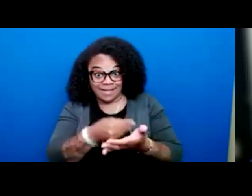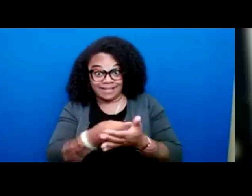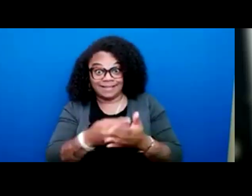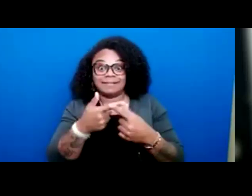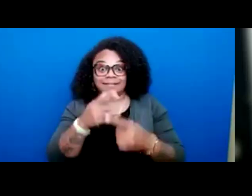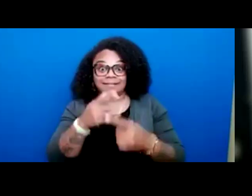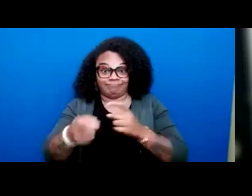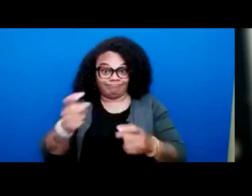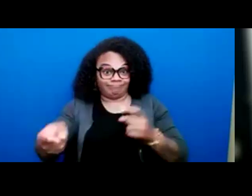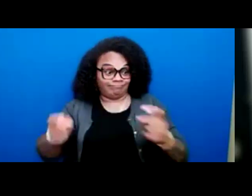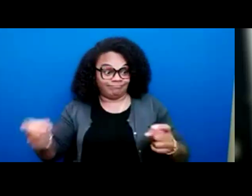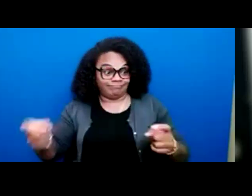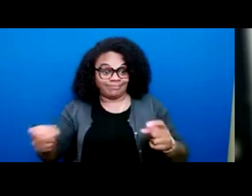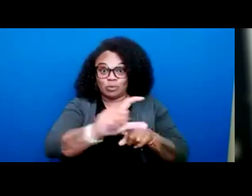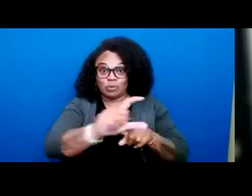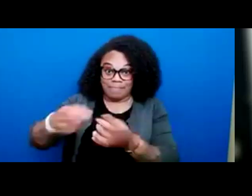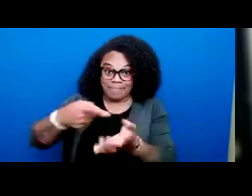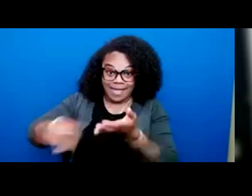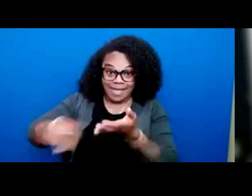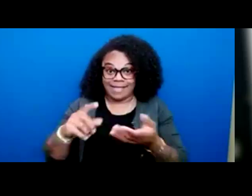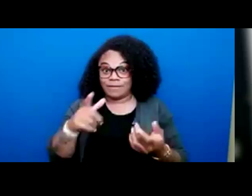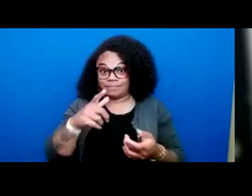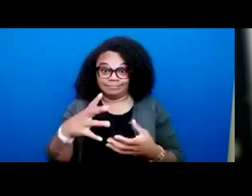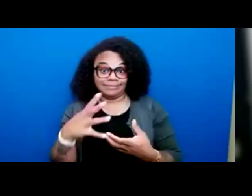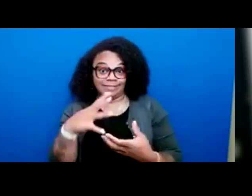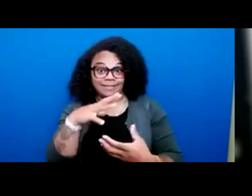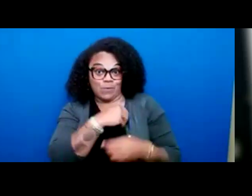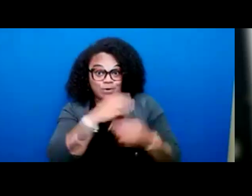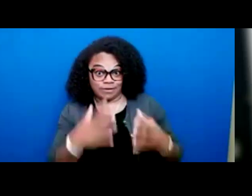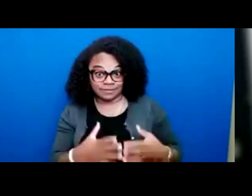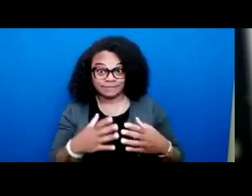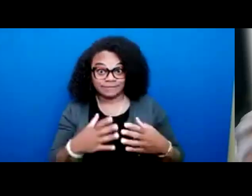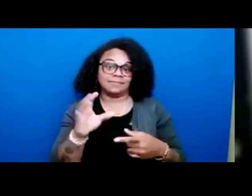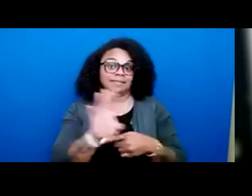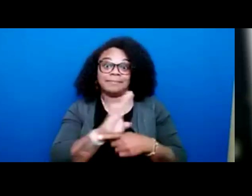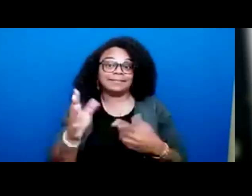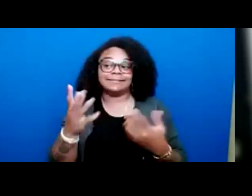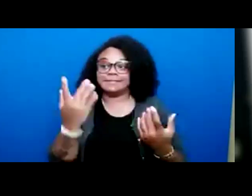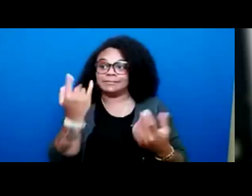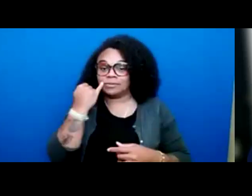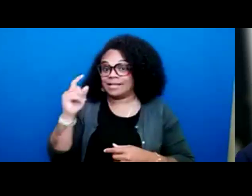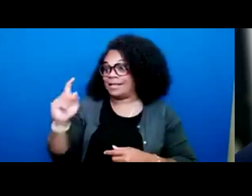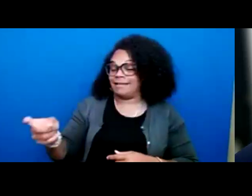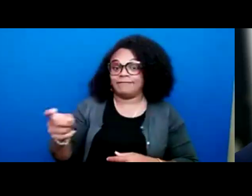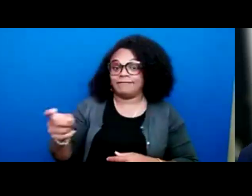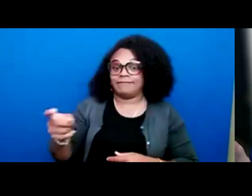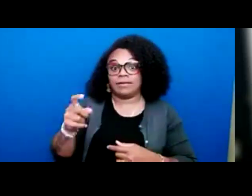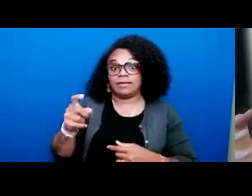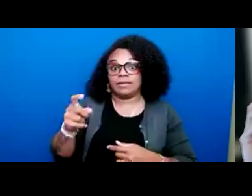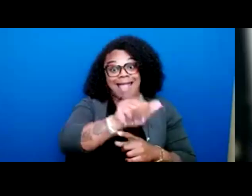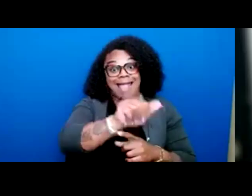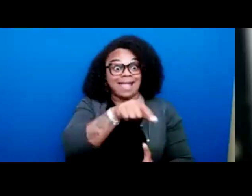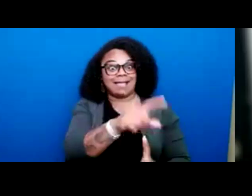its partners, and the business hands out $10,000 to partner A and $10,000 to partner